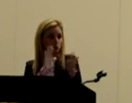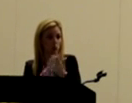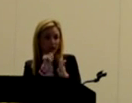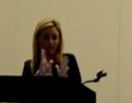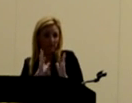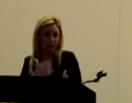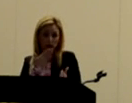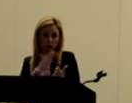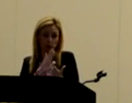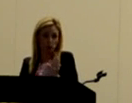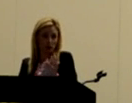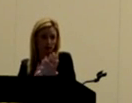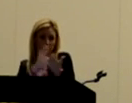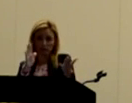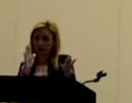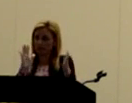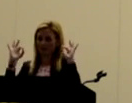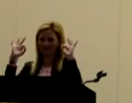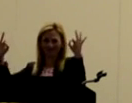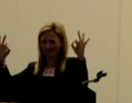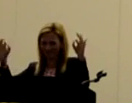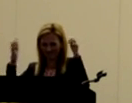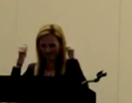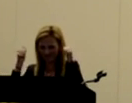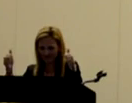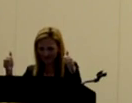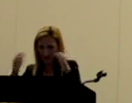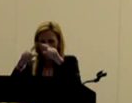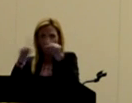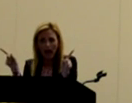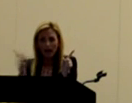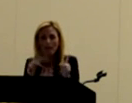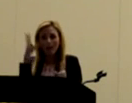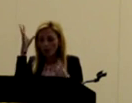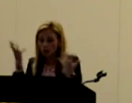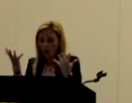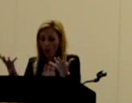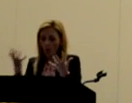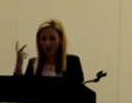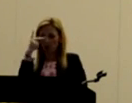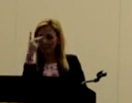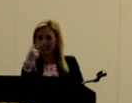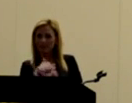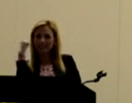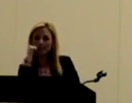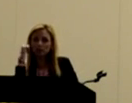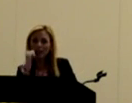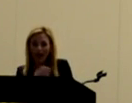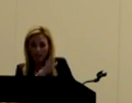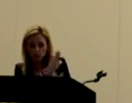not that the schools weren't good schools. All of them were great places for learning, but my parents wanted to see me